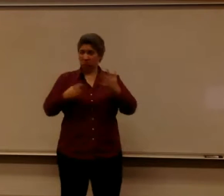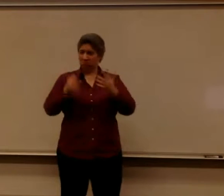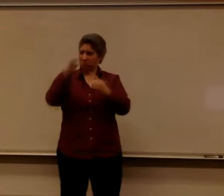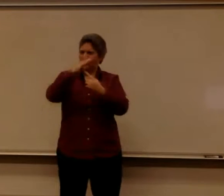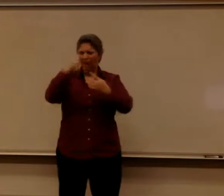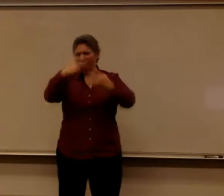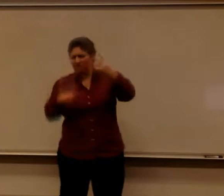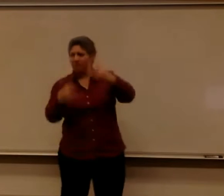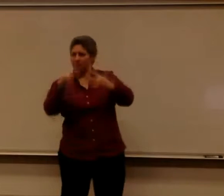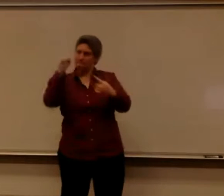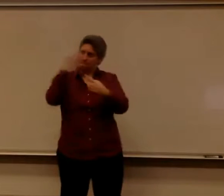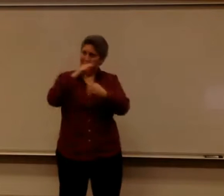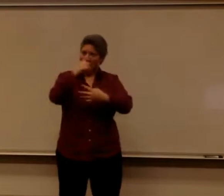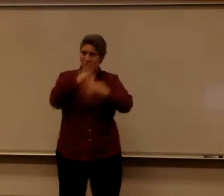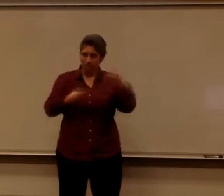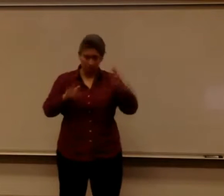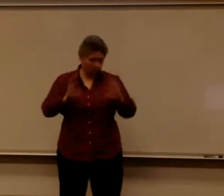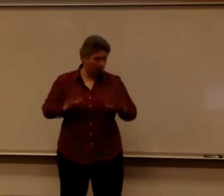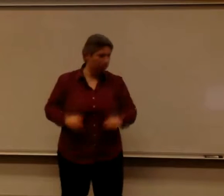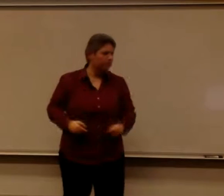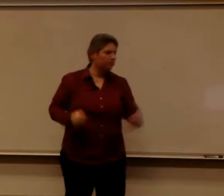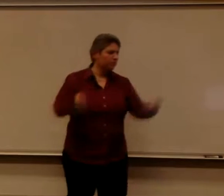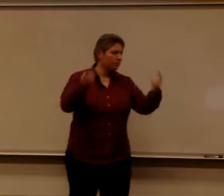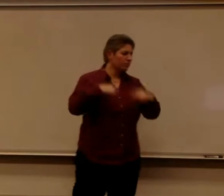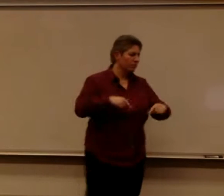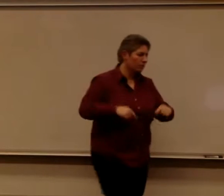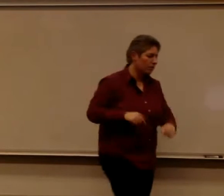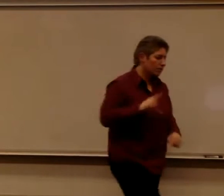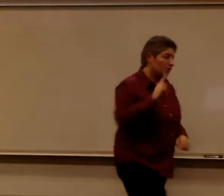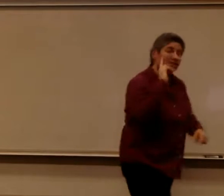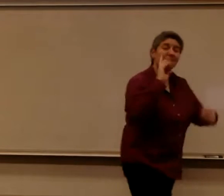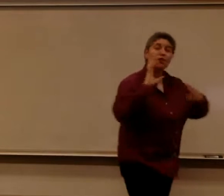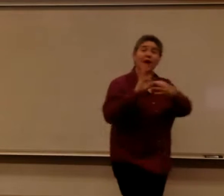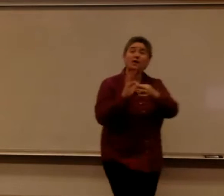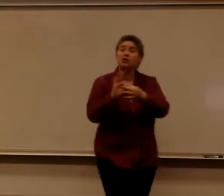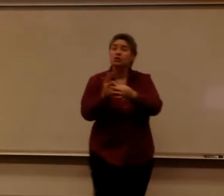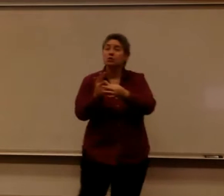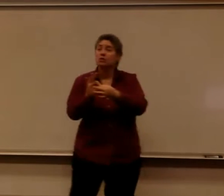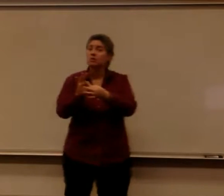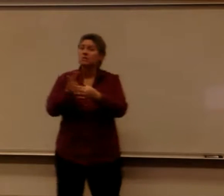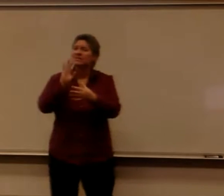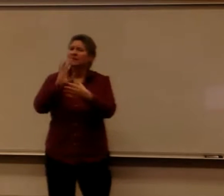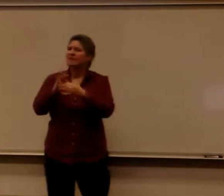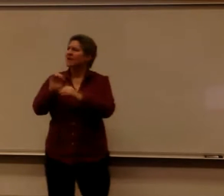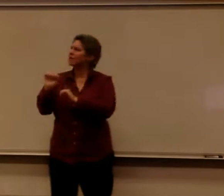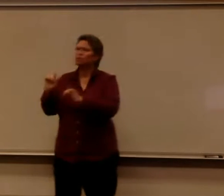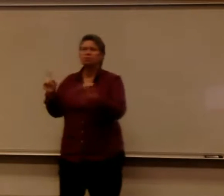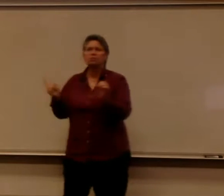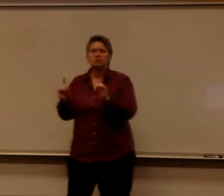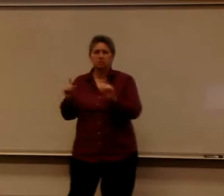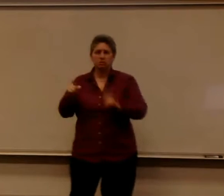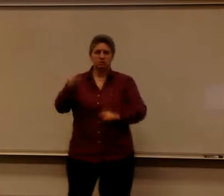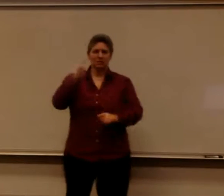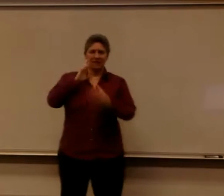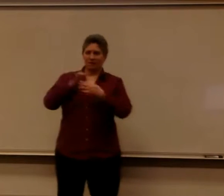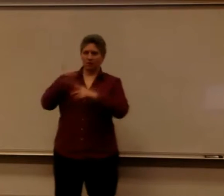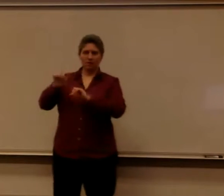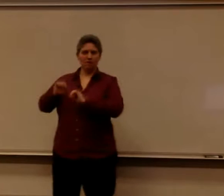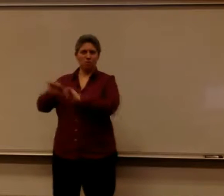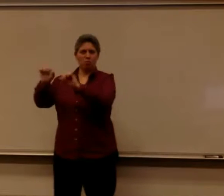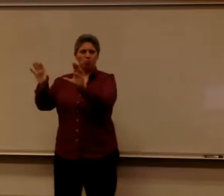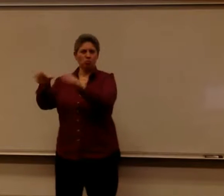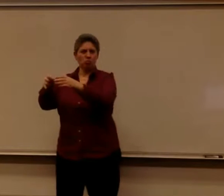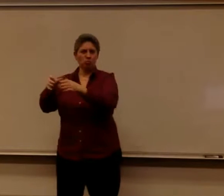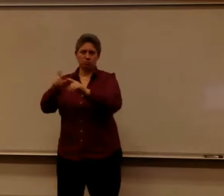use of BSL. So there's other small things, but that's our main responsibilities. Deaf Connections, their